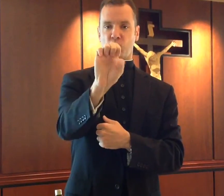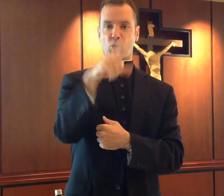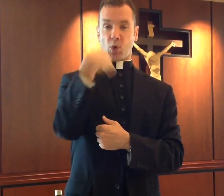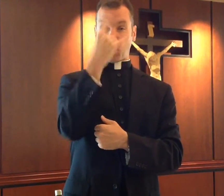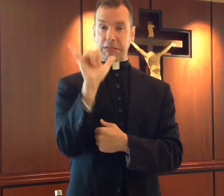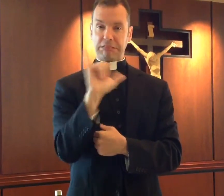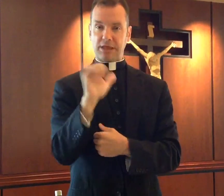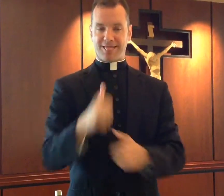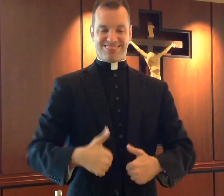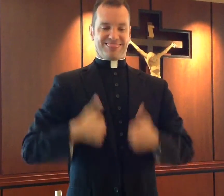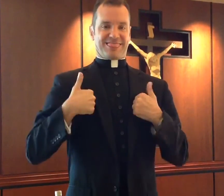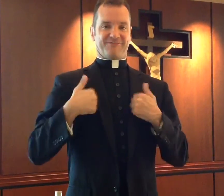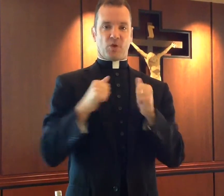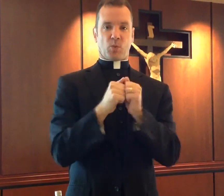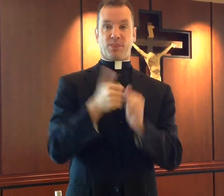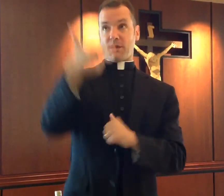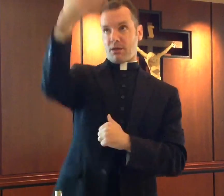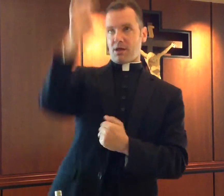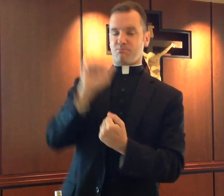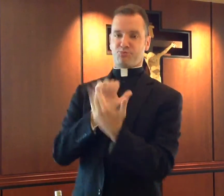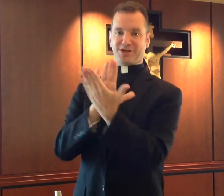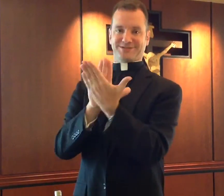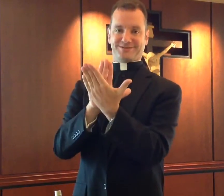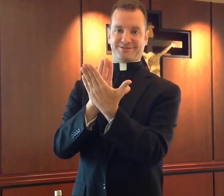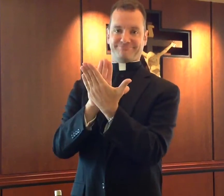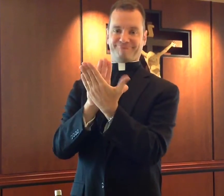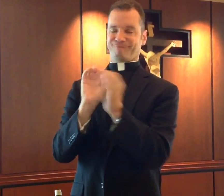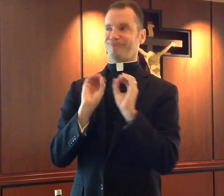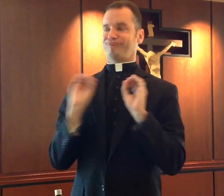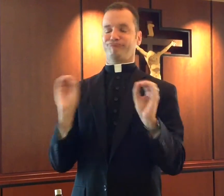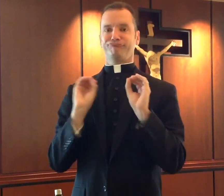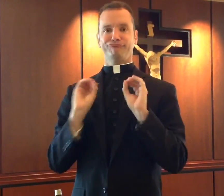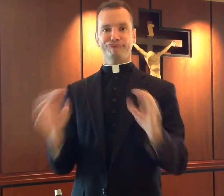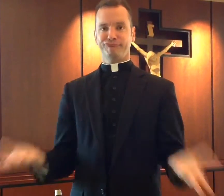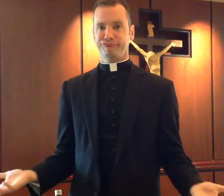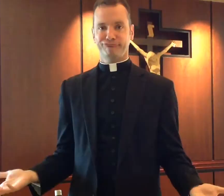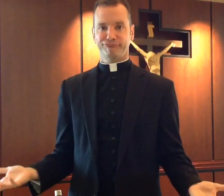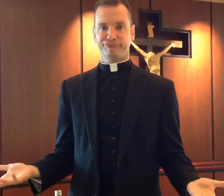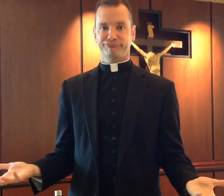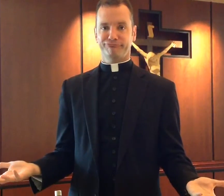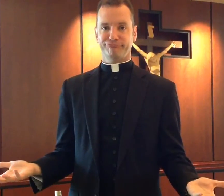we really have no clue of what it looks like to live in God's presence.